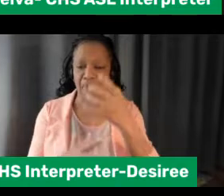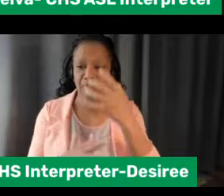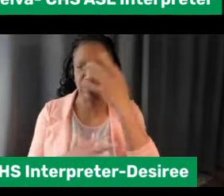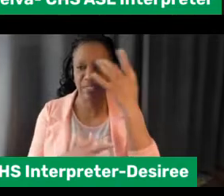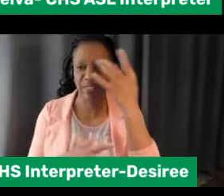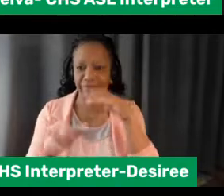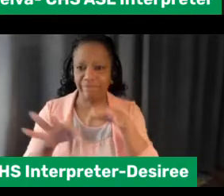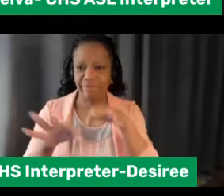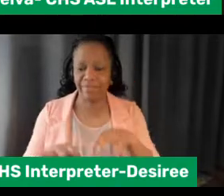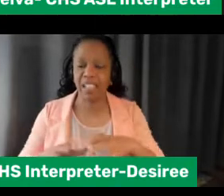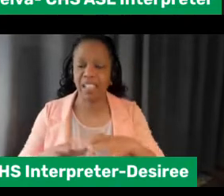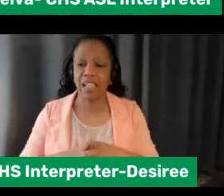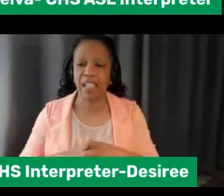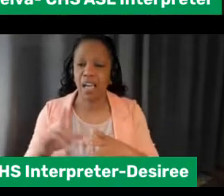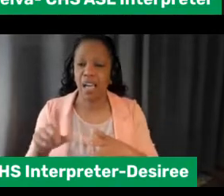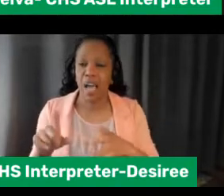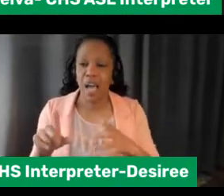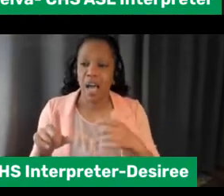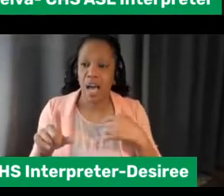if you haven't